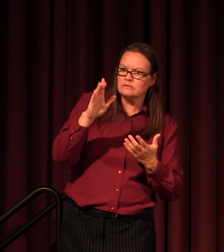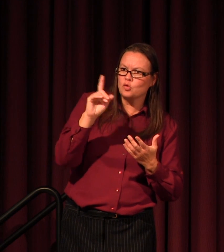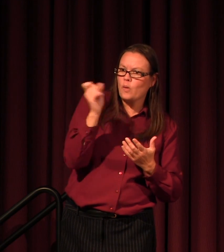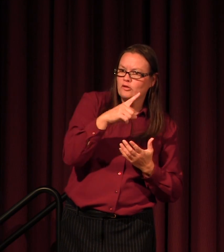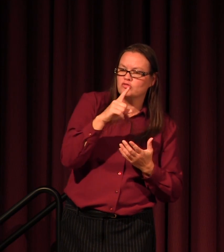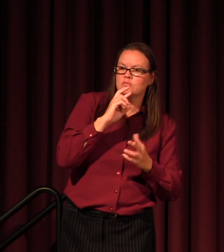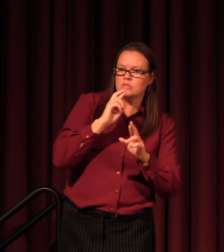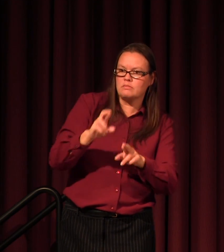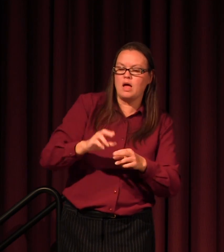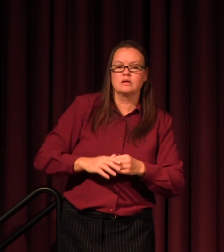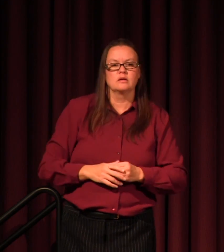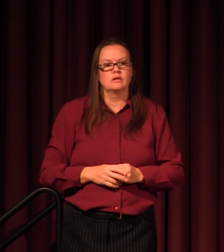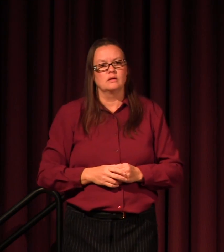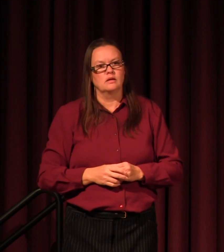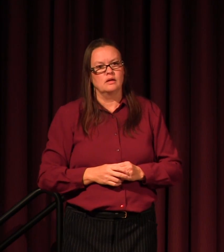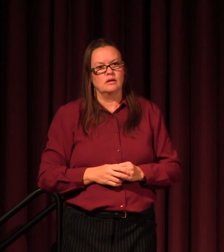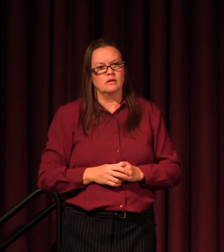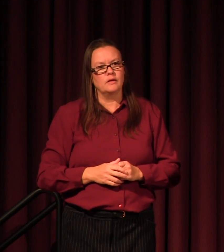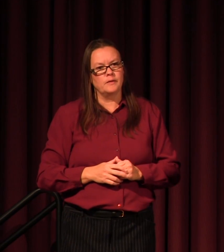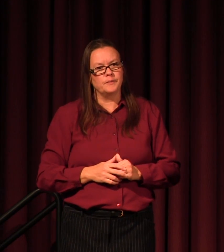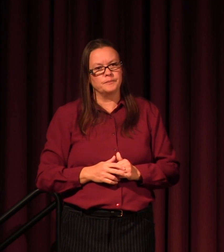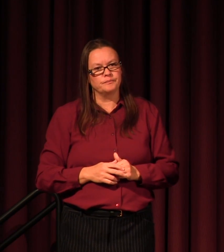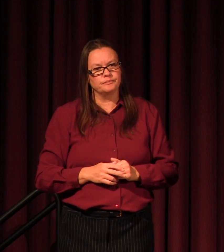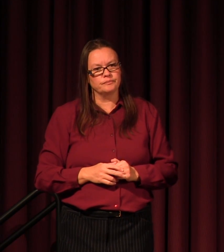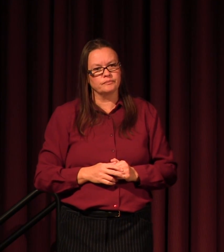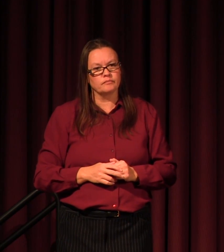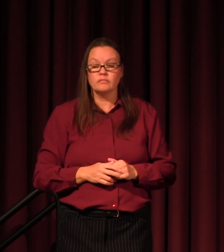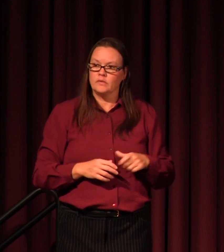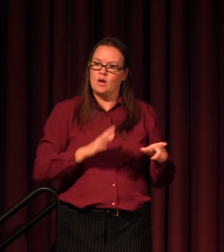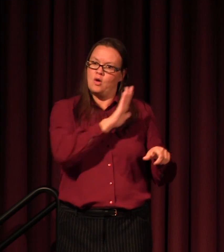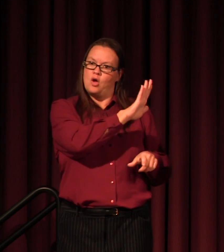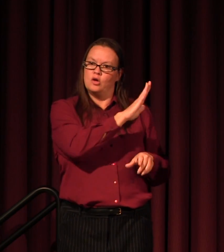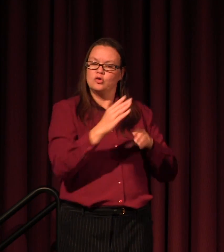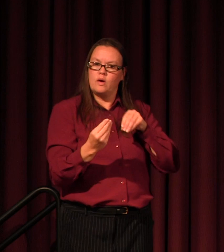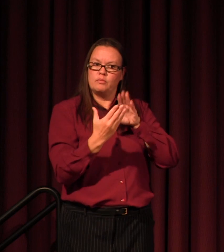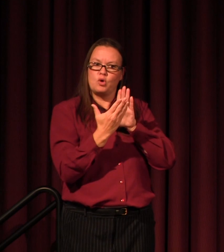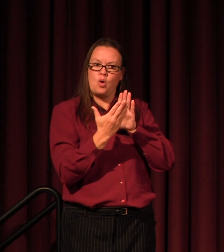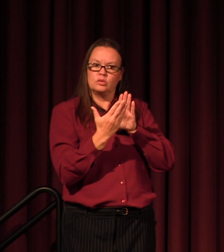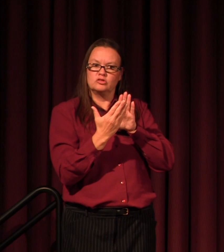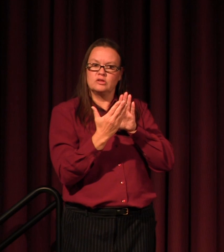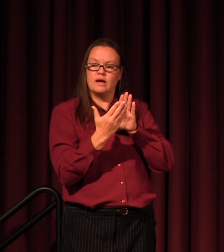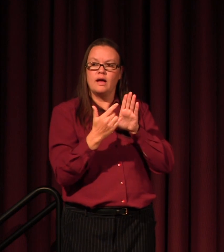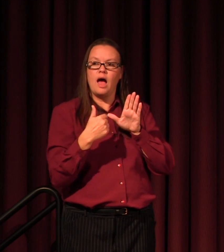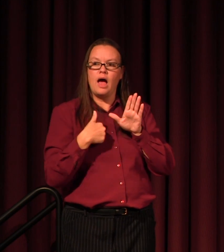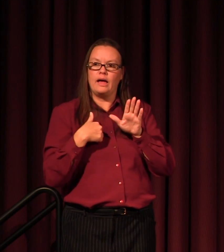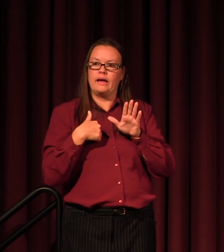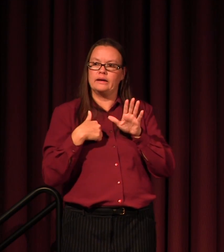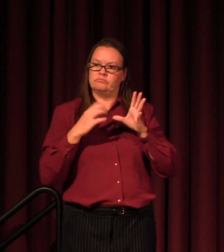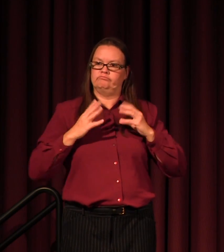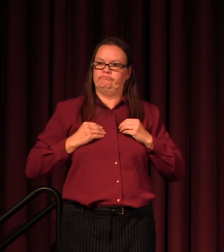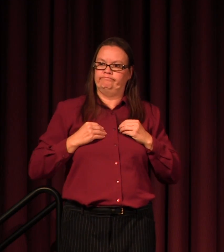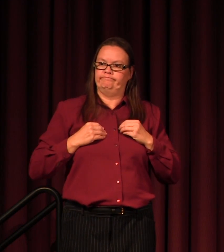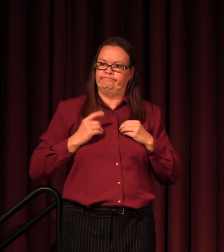for someone on someone's behalf, I like the approach of asking how can I be of help,